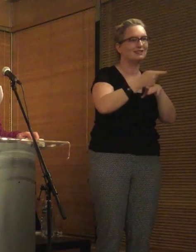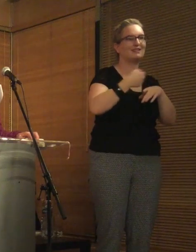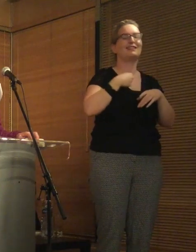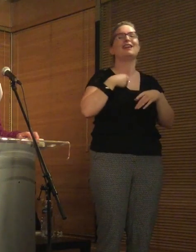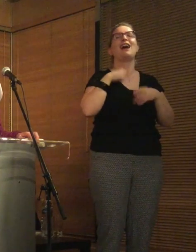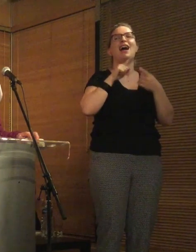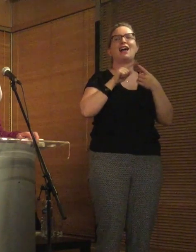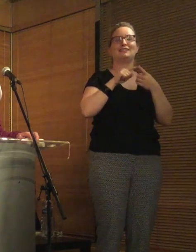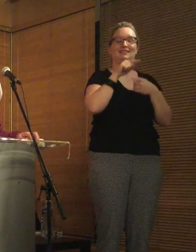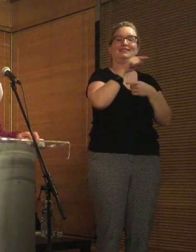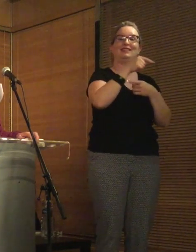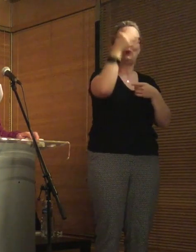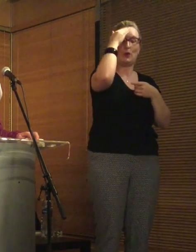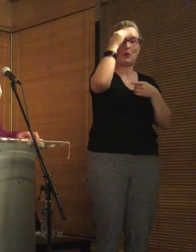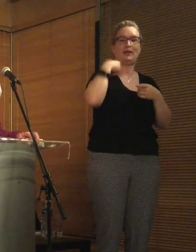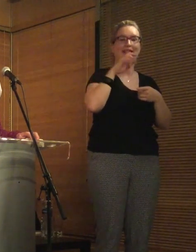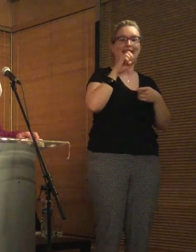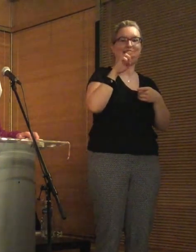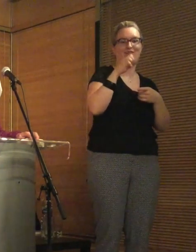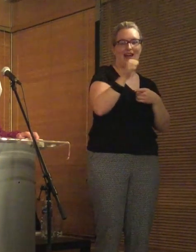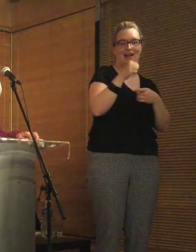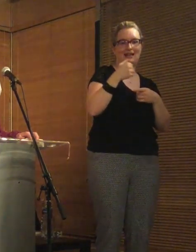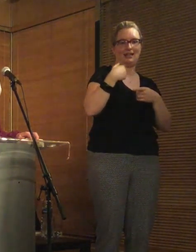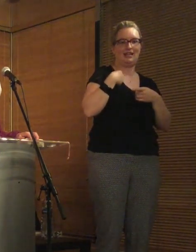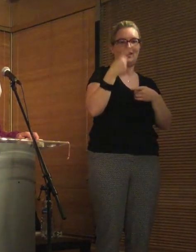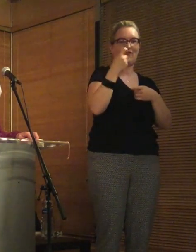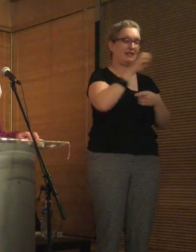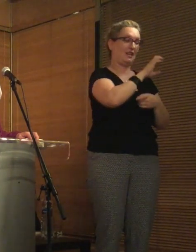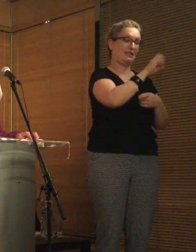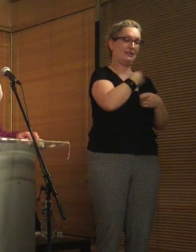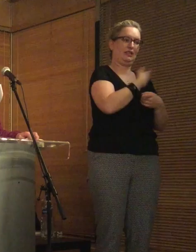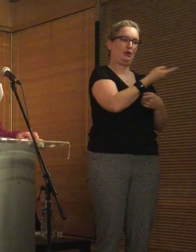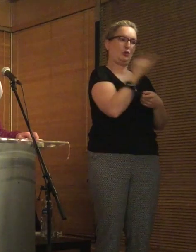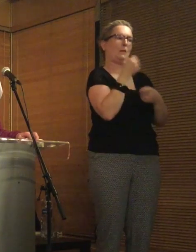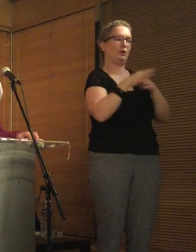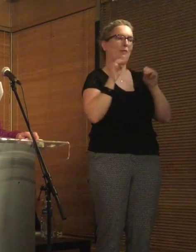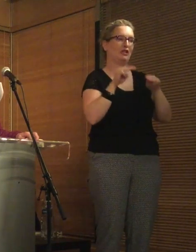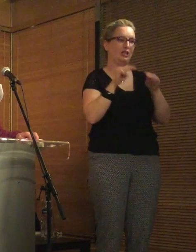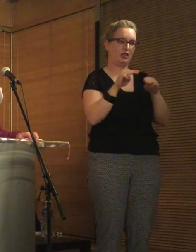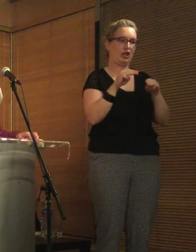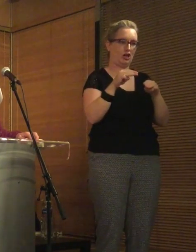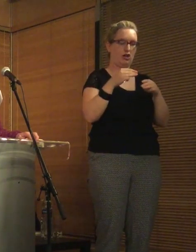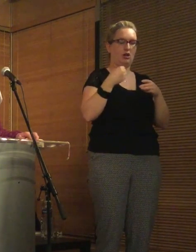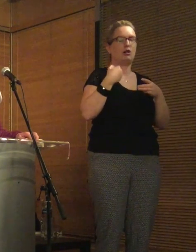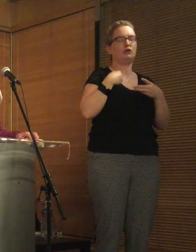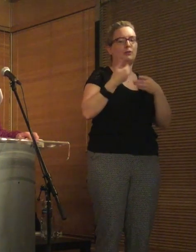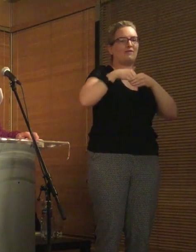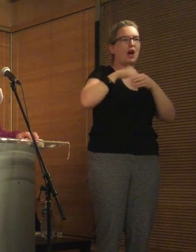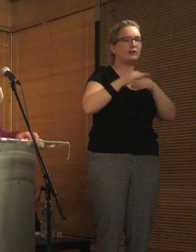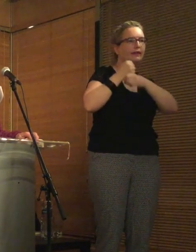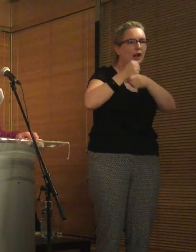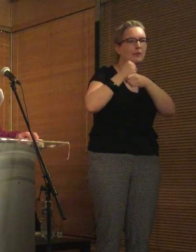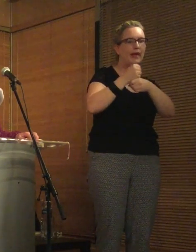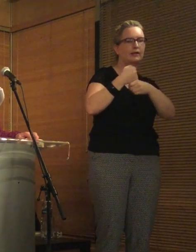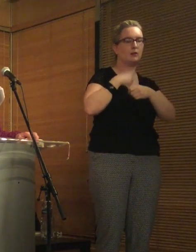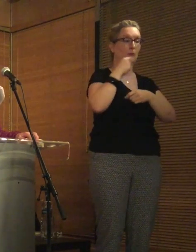him. So she invited Constance to Manchester to help organise the campaign. And Sonia recounts that this was